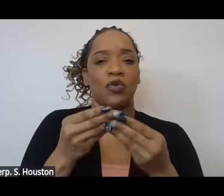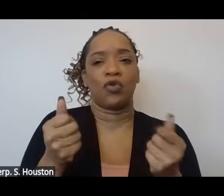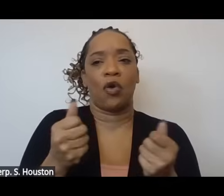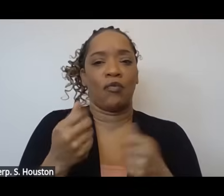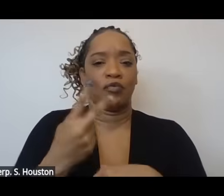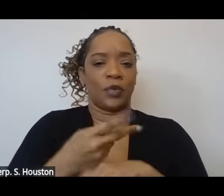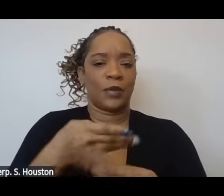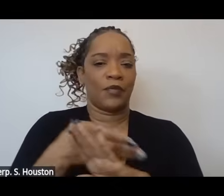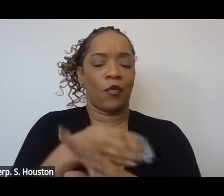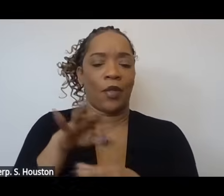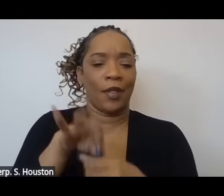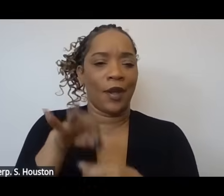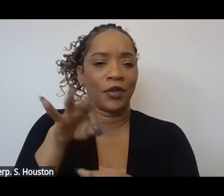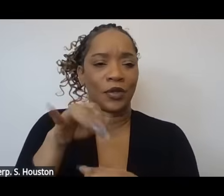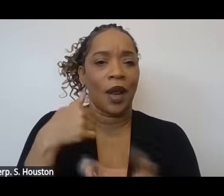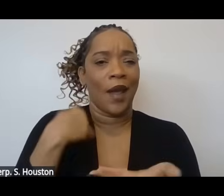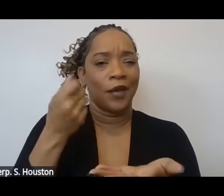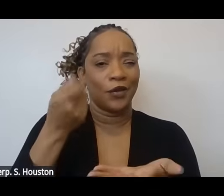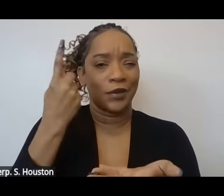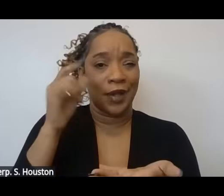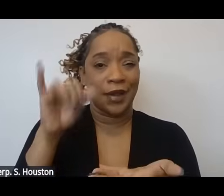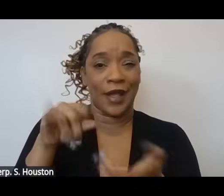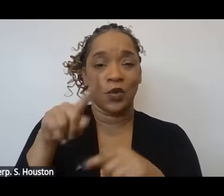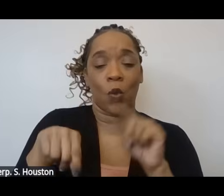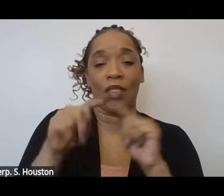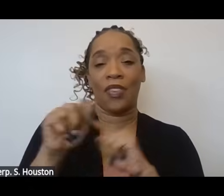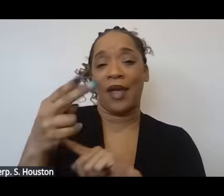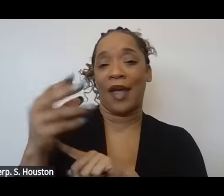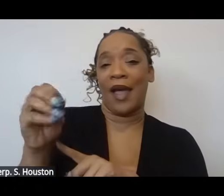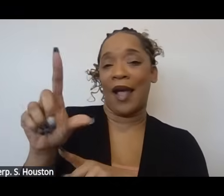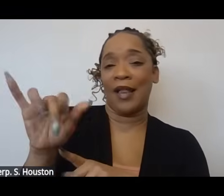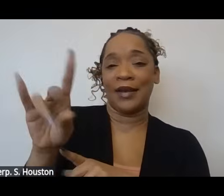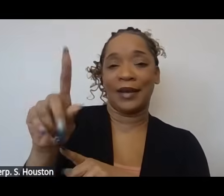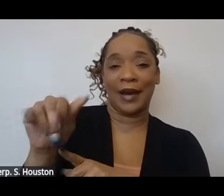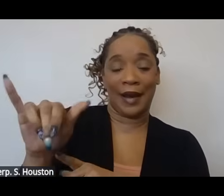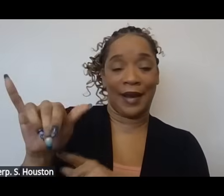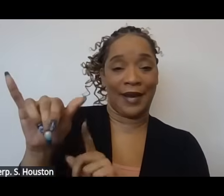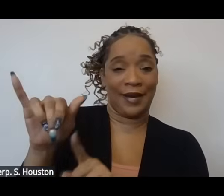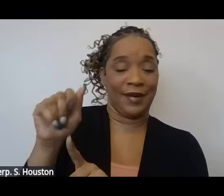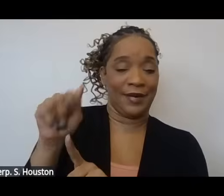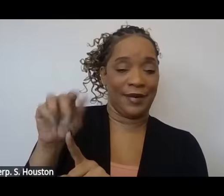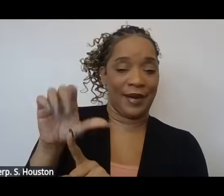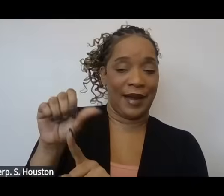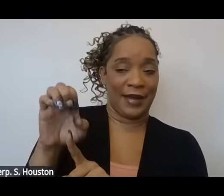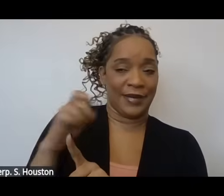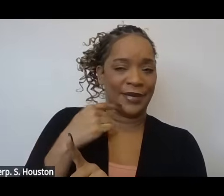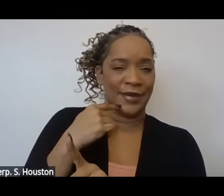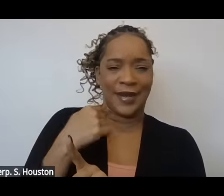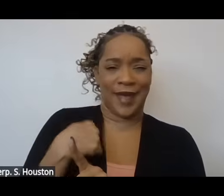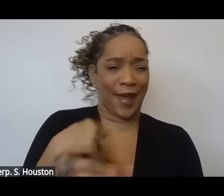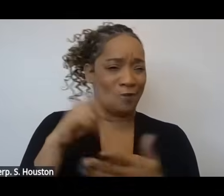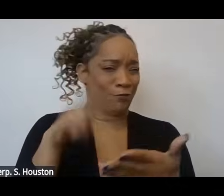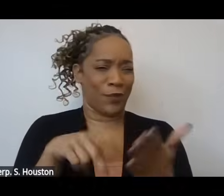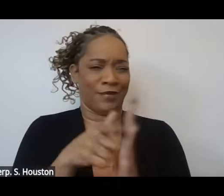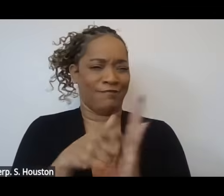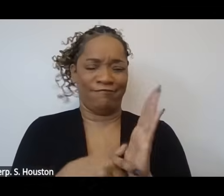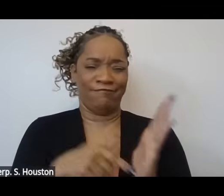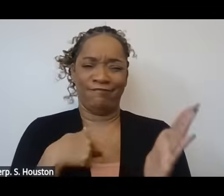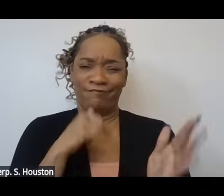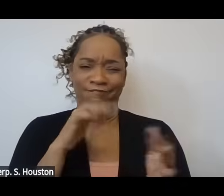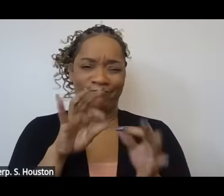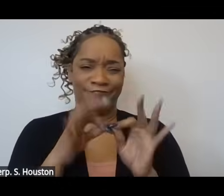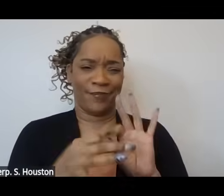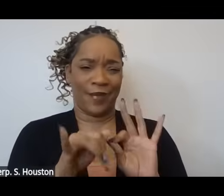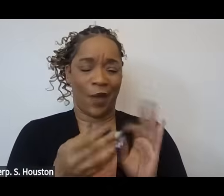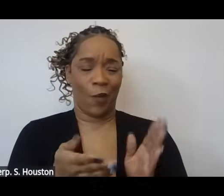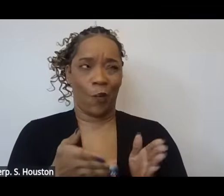I understand that's what the Holiday case said. I don't read the statute that way, and I think it's inviting chaos